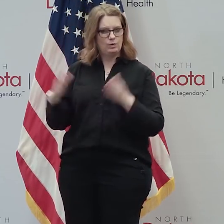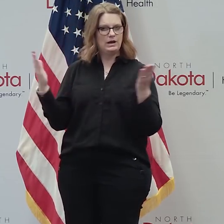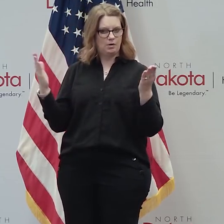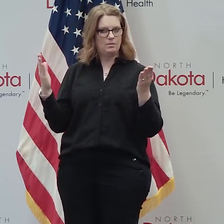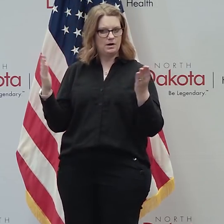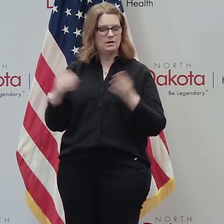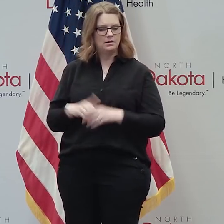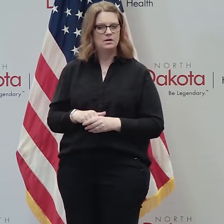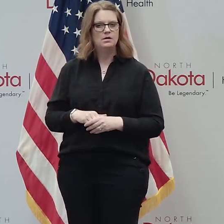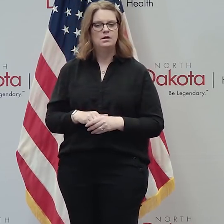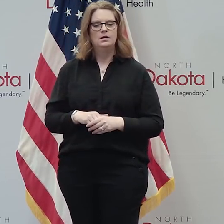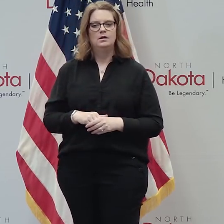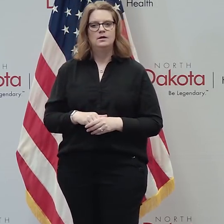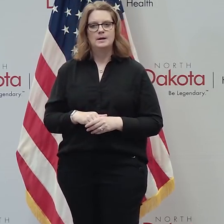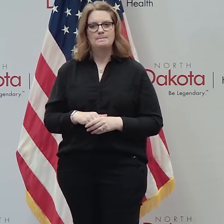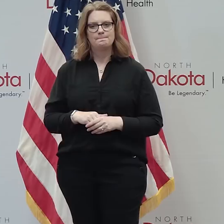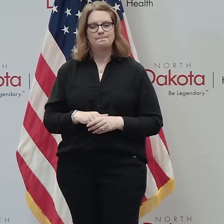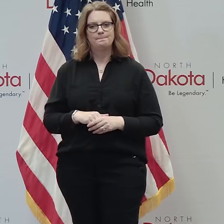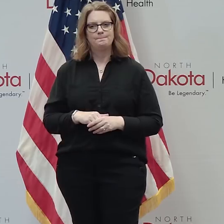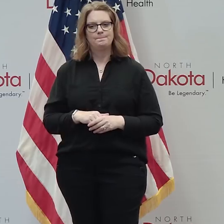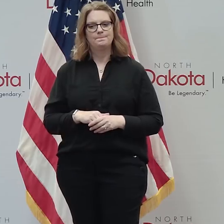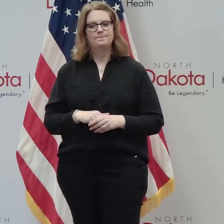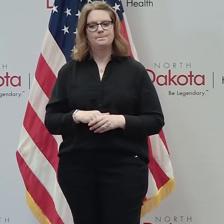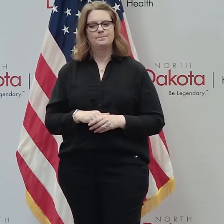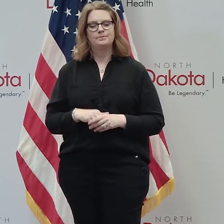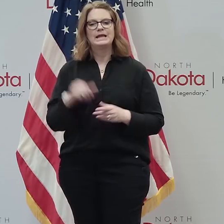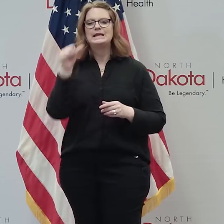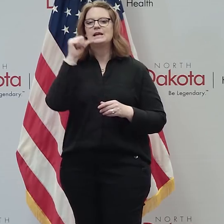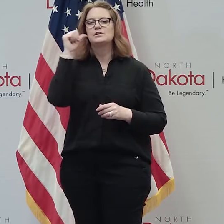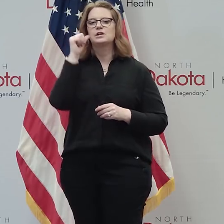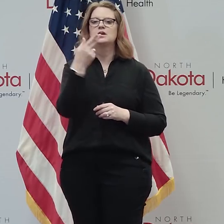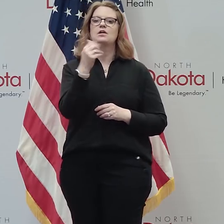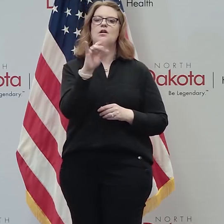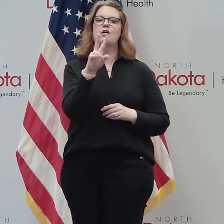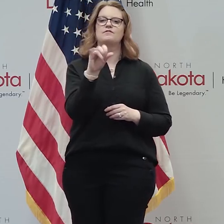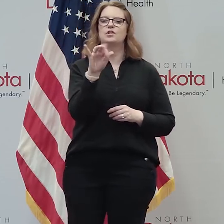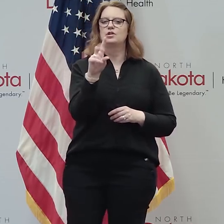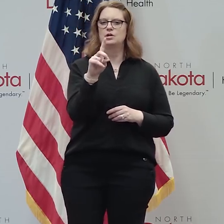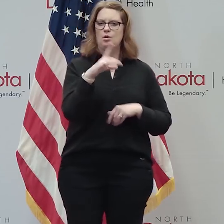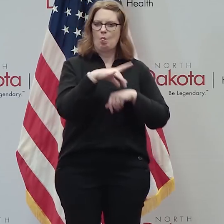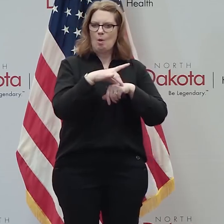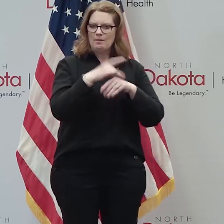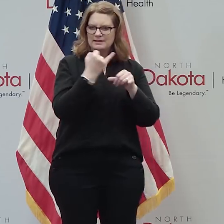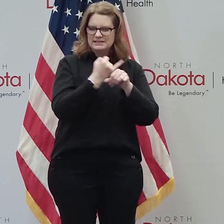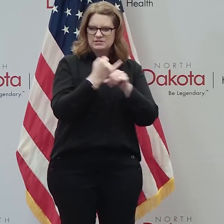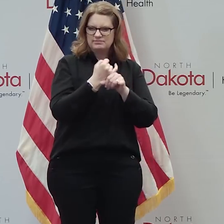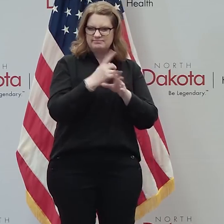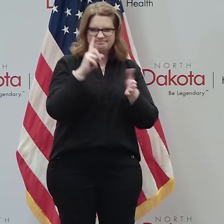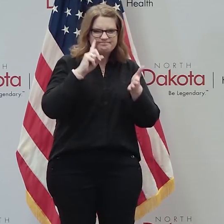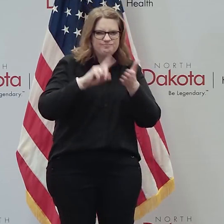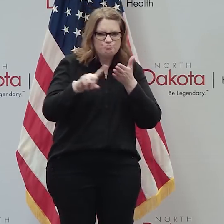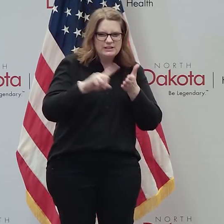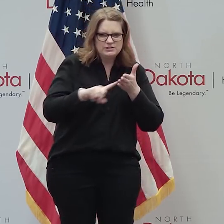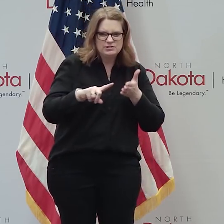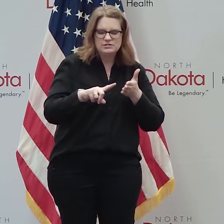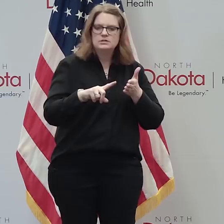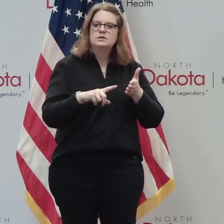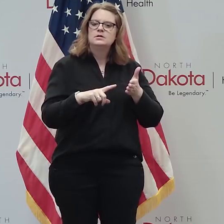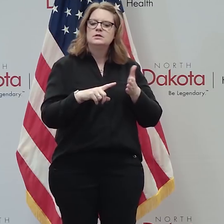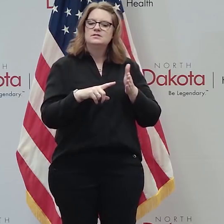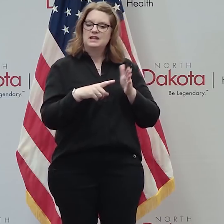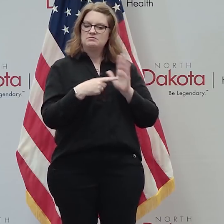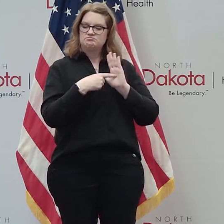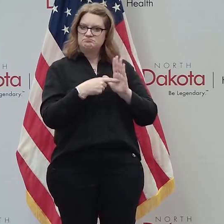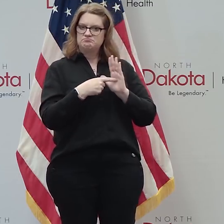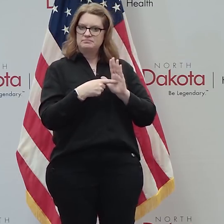reopenings. Yesterday there was a study by the Harvard Global Institute, and they indicated that North Dakota